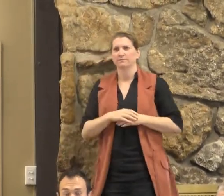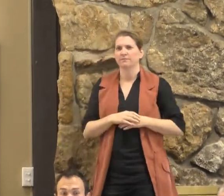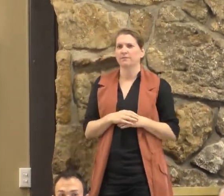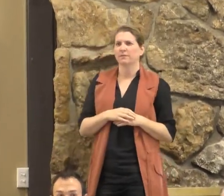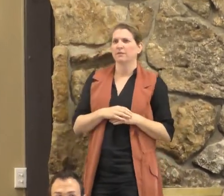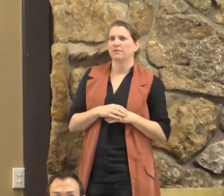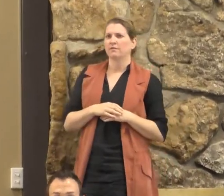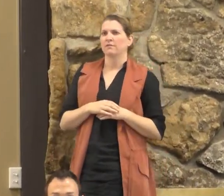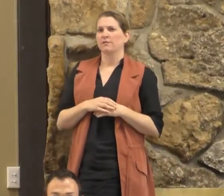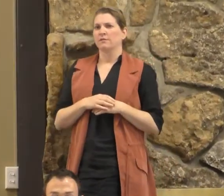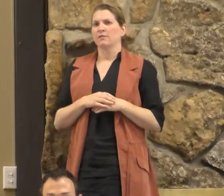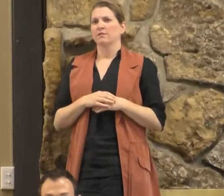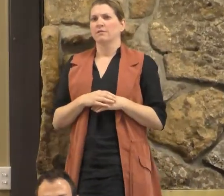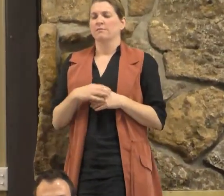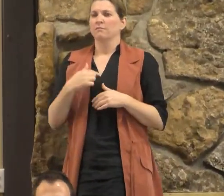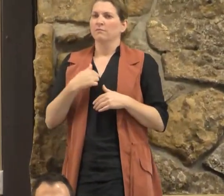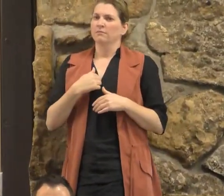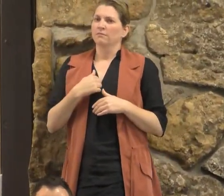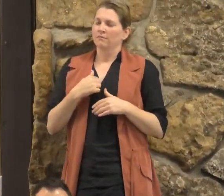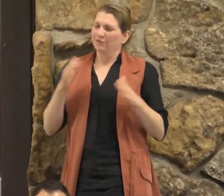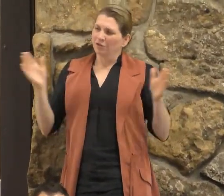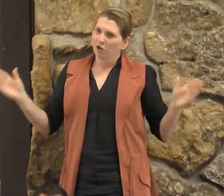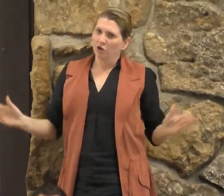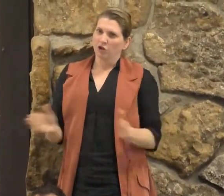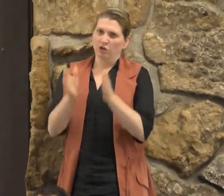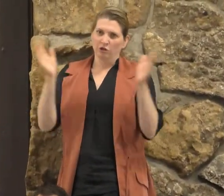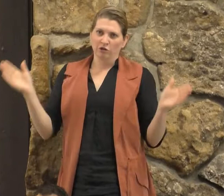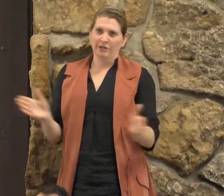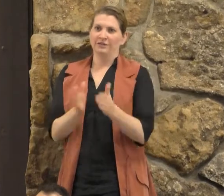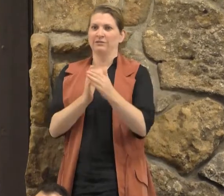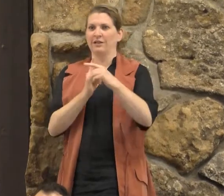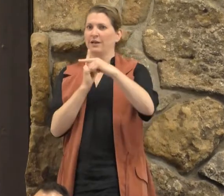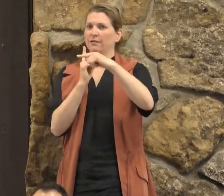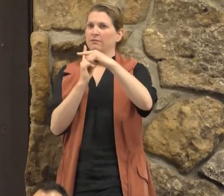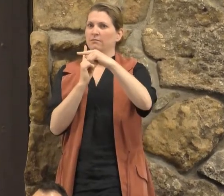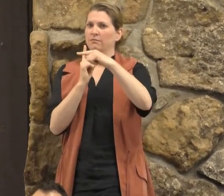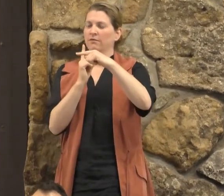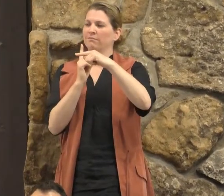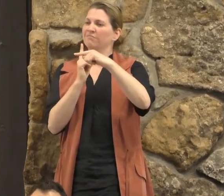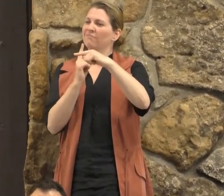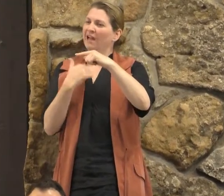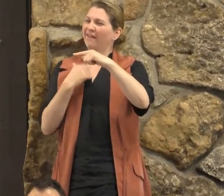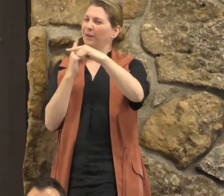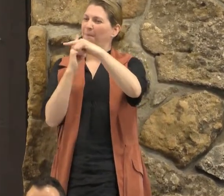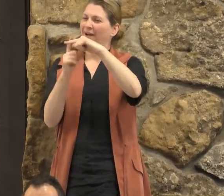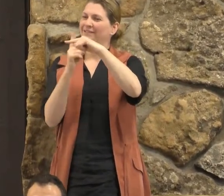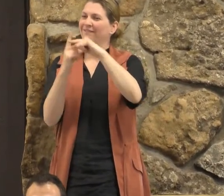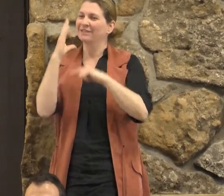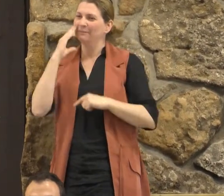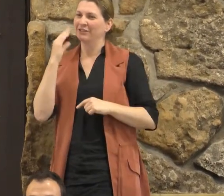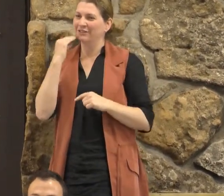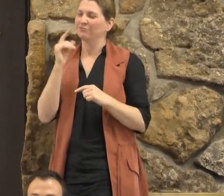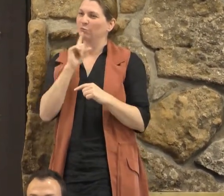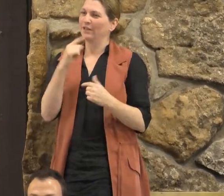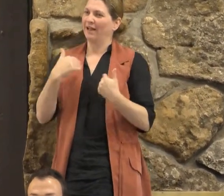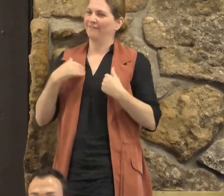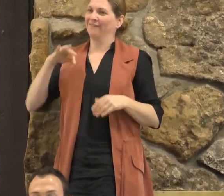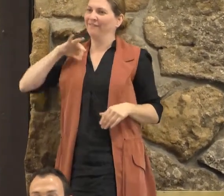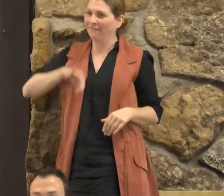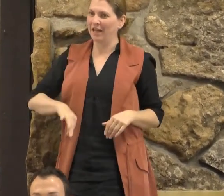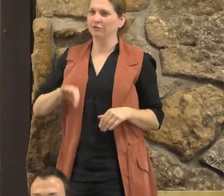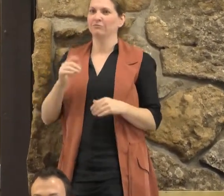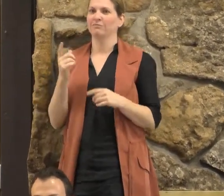of having the live interpretive service present for the dental appointment. Since the majority of the procedures we're doing, you know,